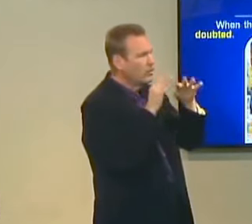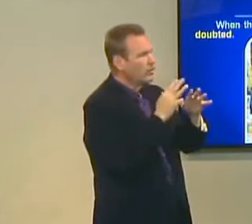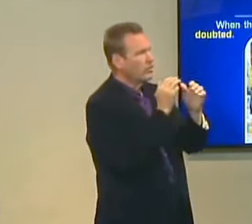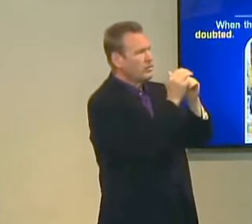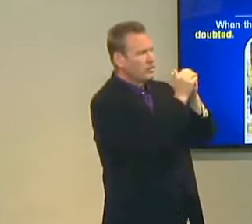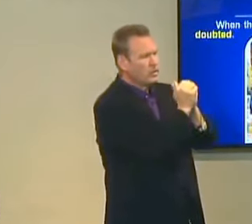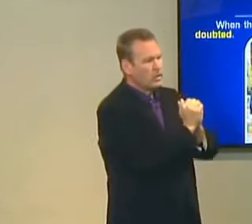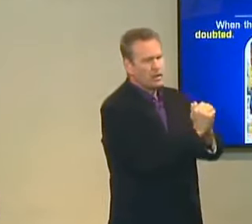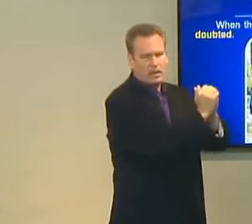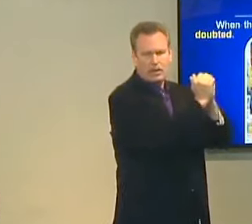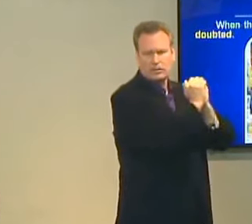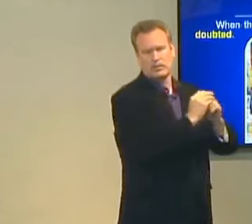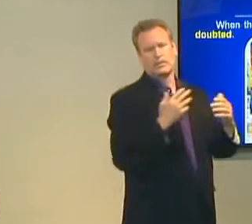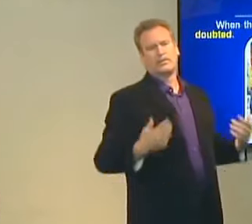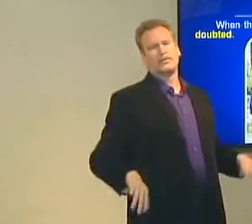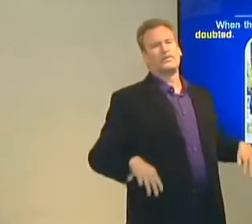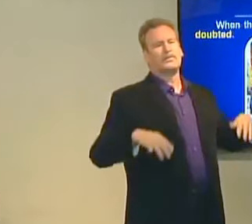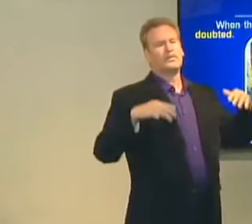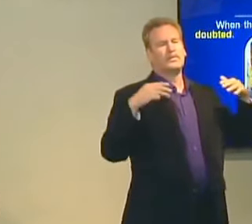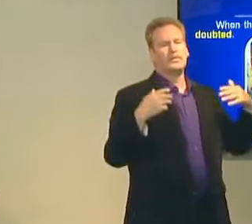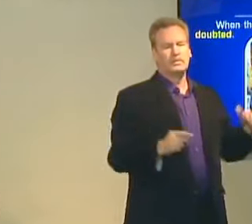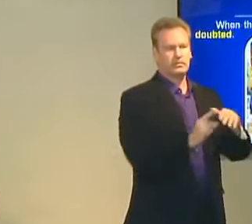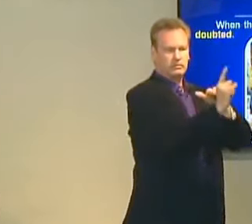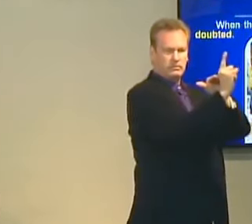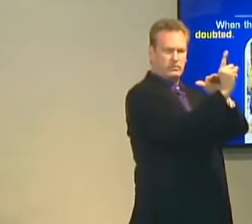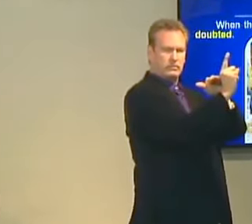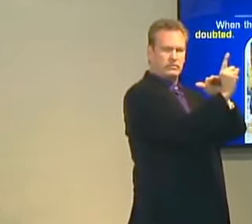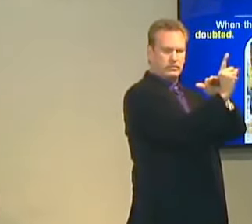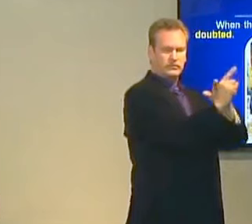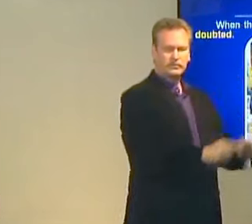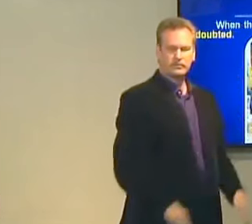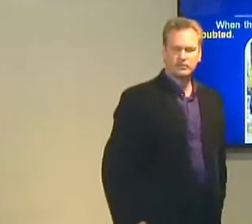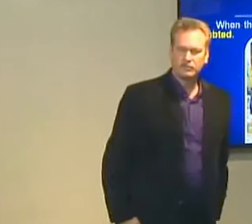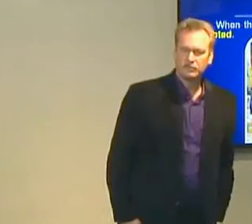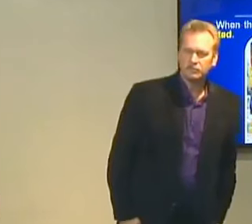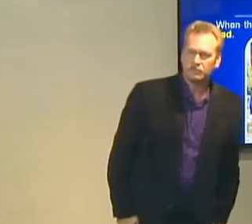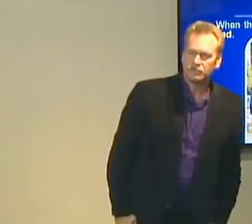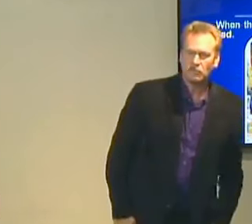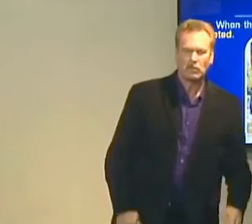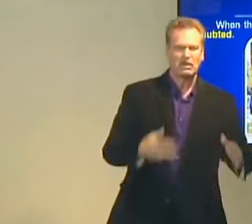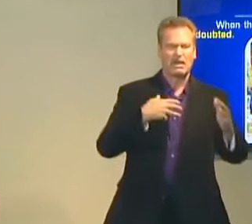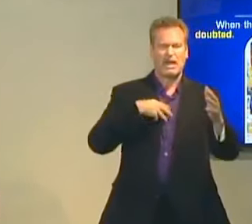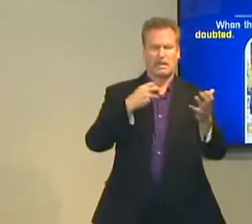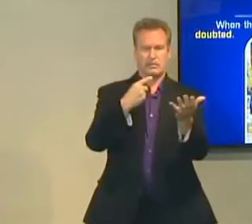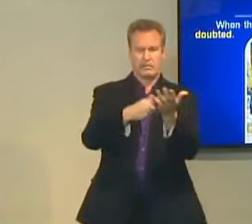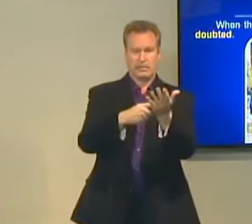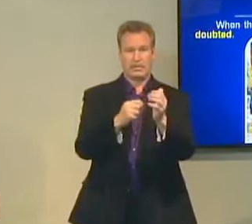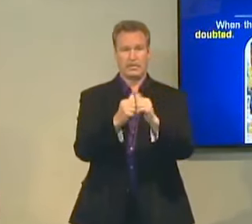And that is what is meant by worship. All these things that Jesus appeared to them.